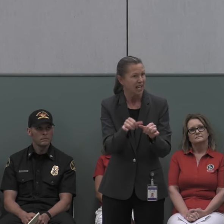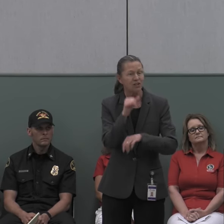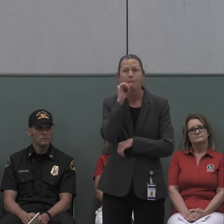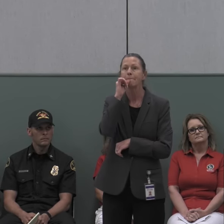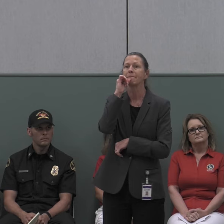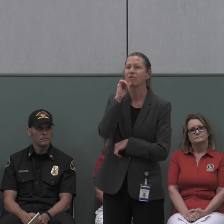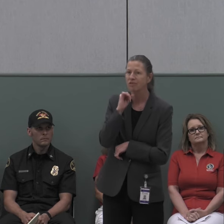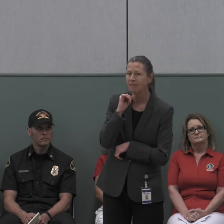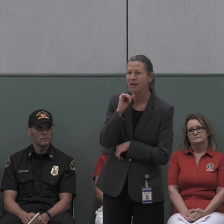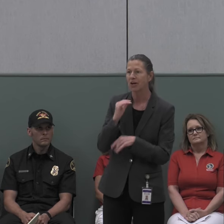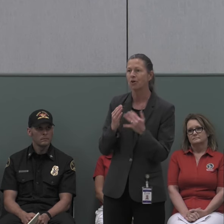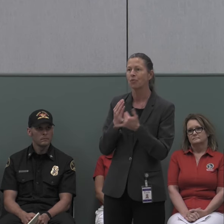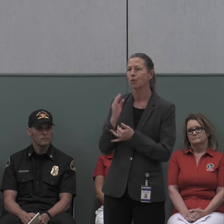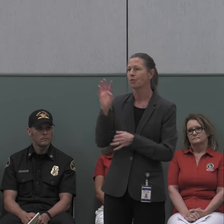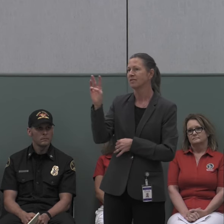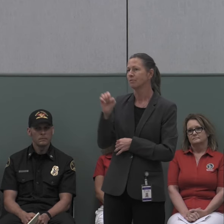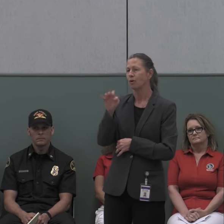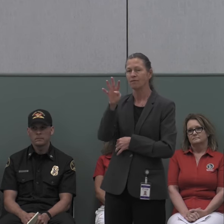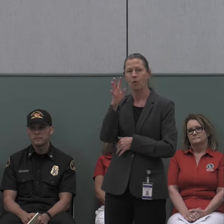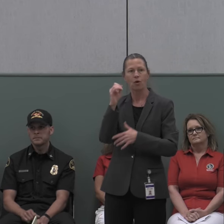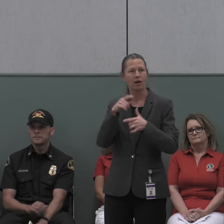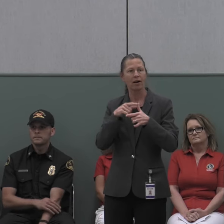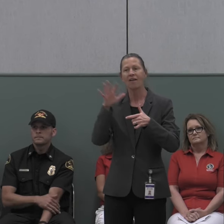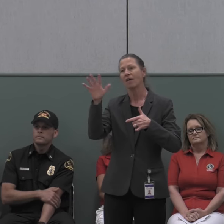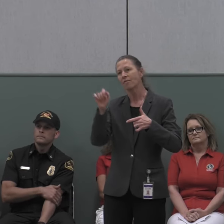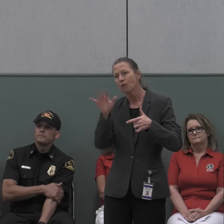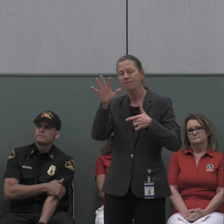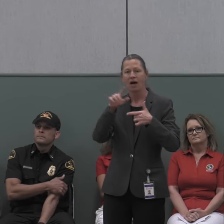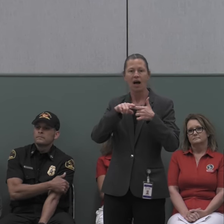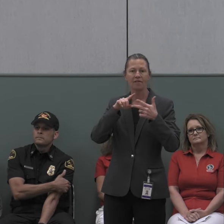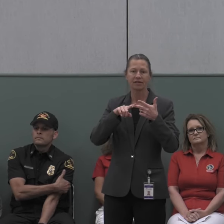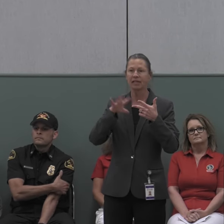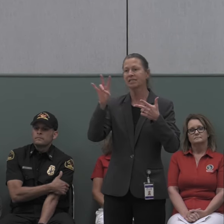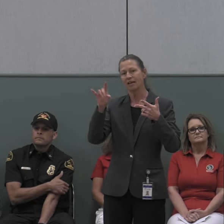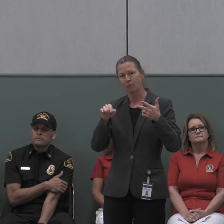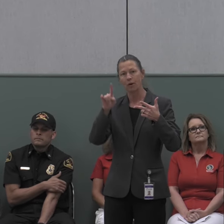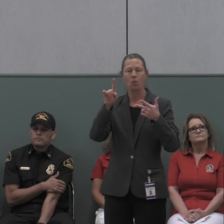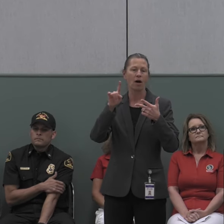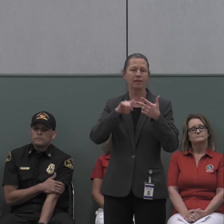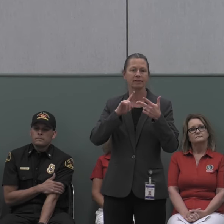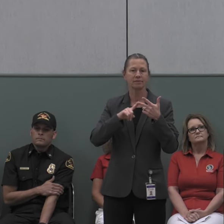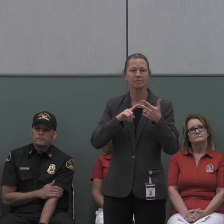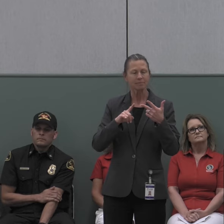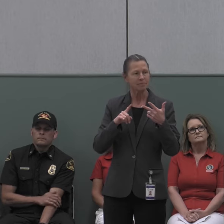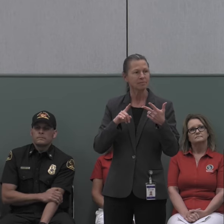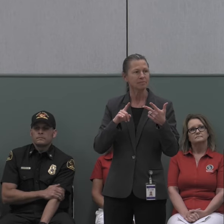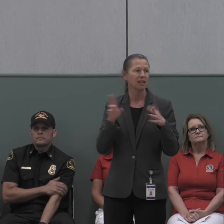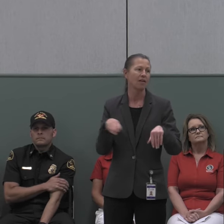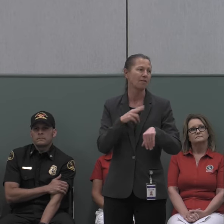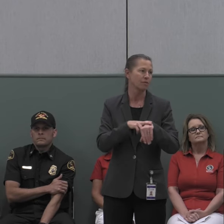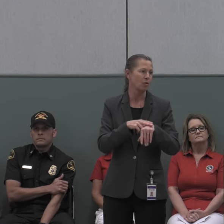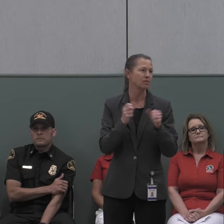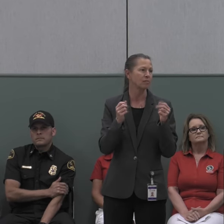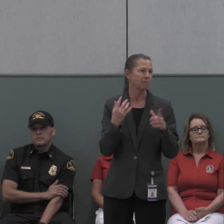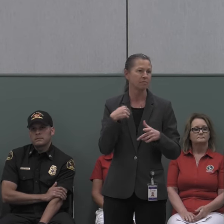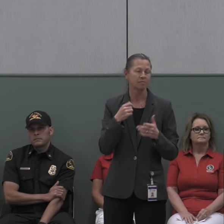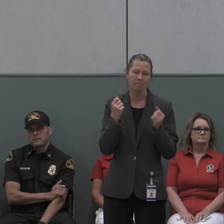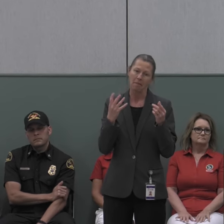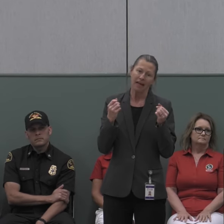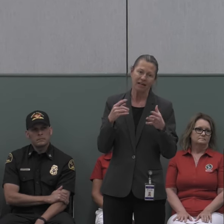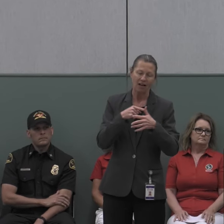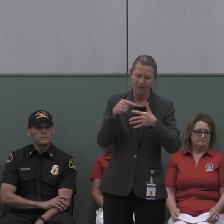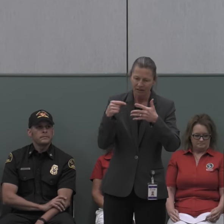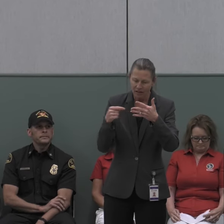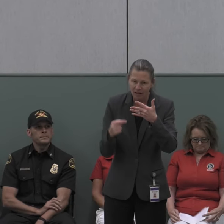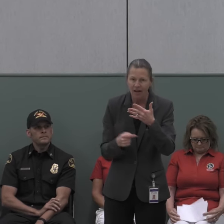persevered through a 6.4, a 5.5, a 7.1, and of course all of those, the smaller earthquakes that have occurred.